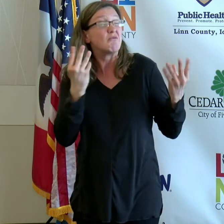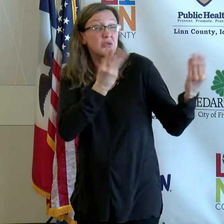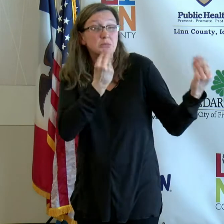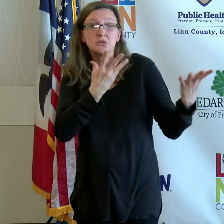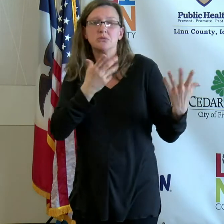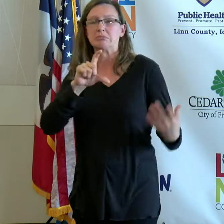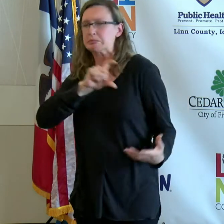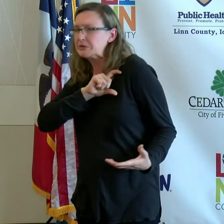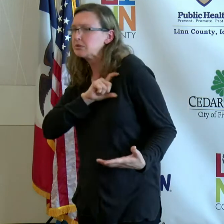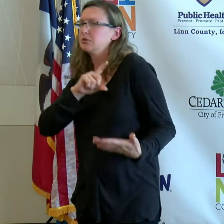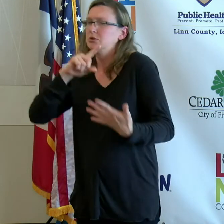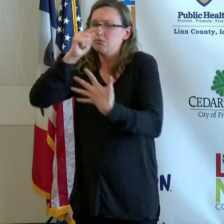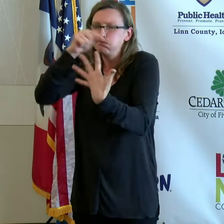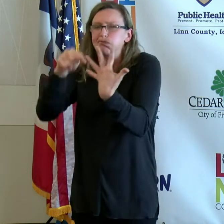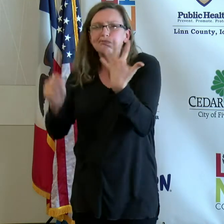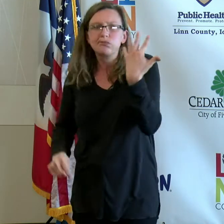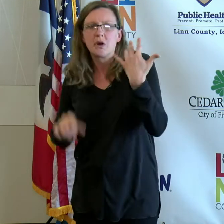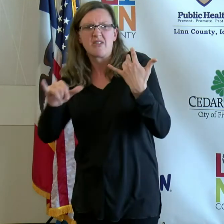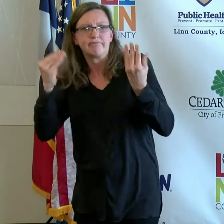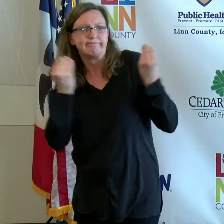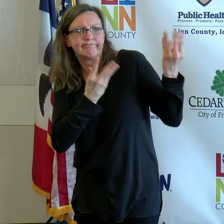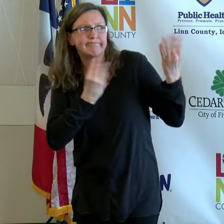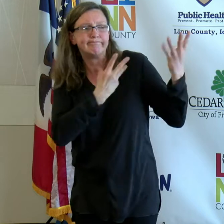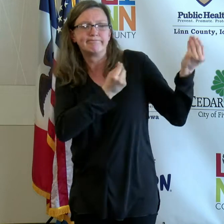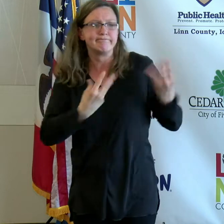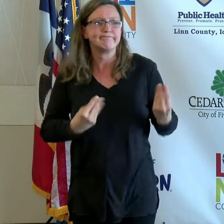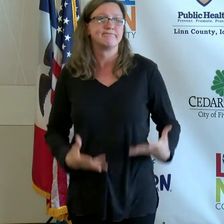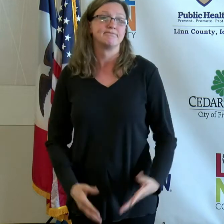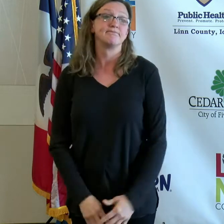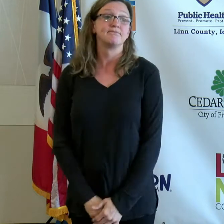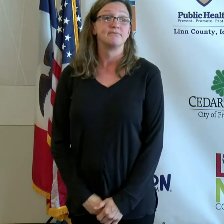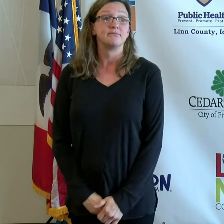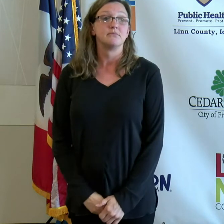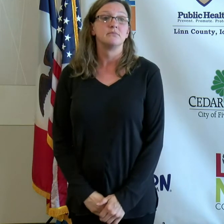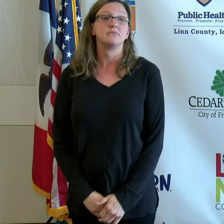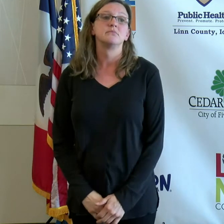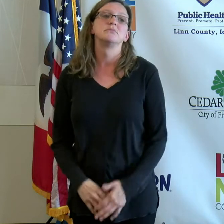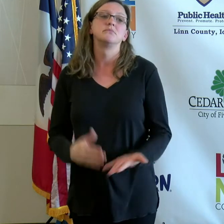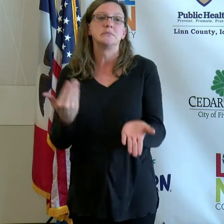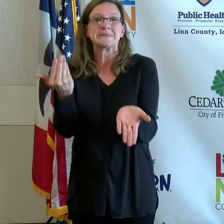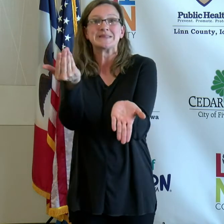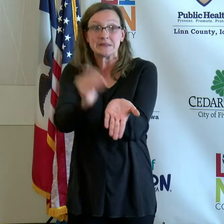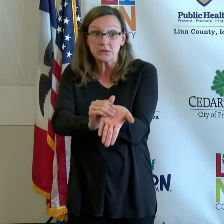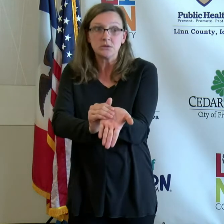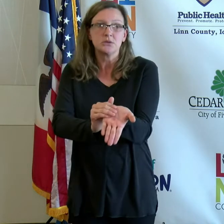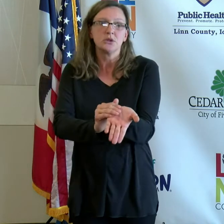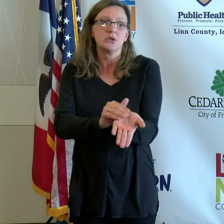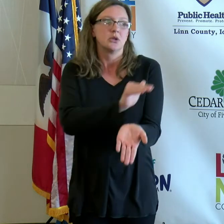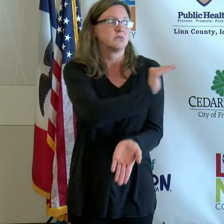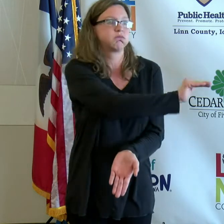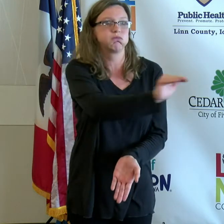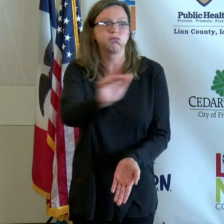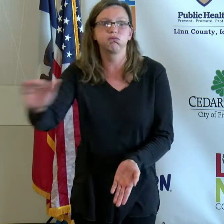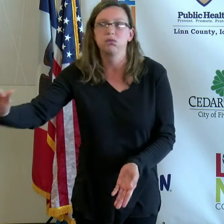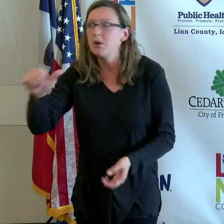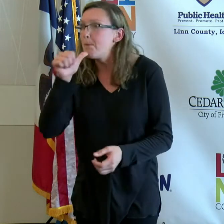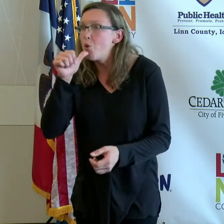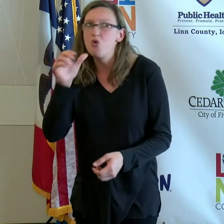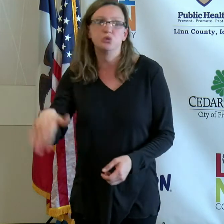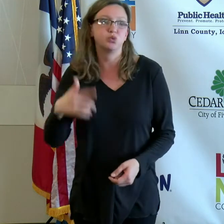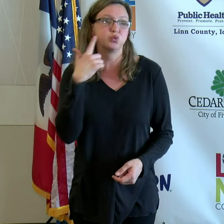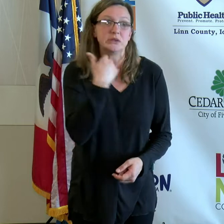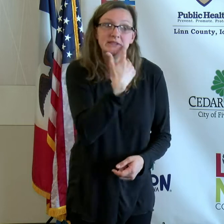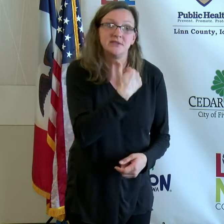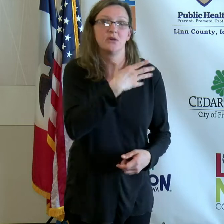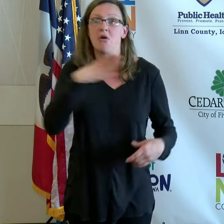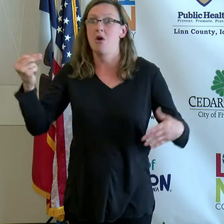and thank all of the local restaurants and bars that have liquor licenses. Thank you for those who are doing the right thing and protecting